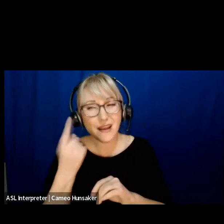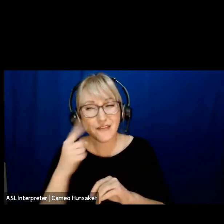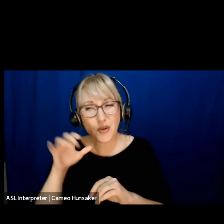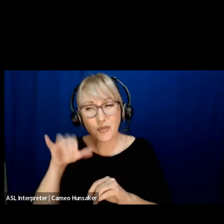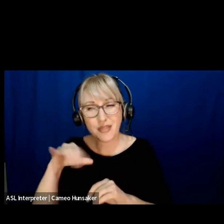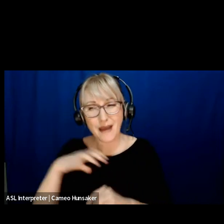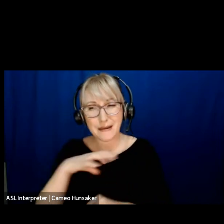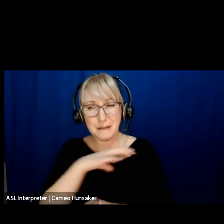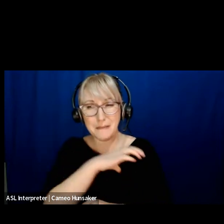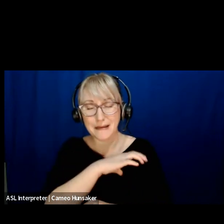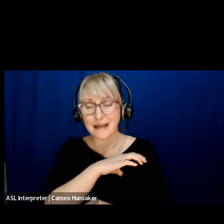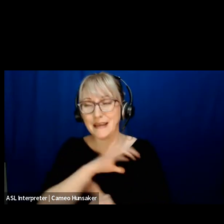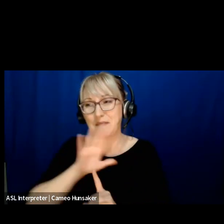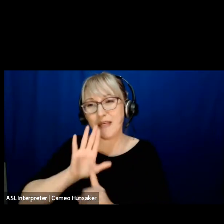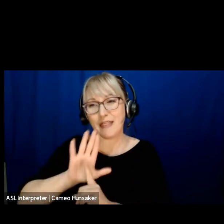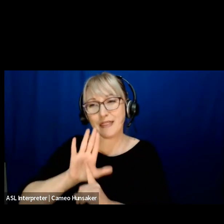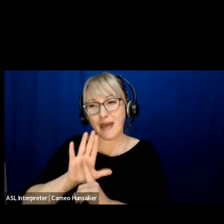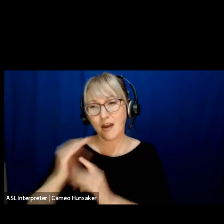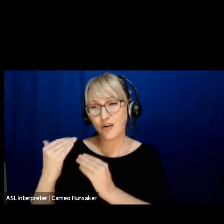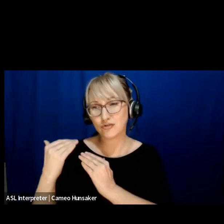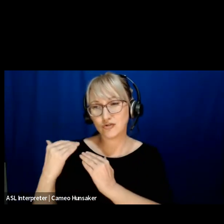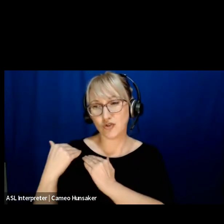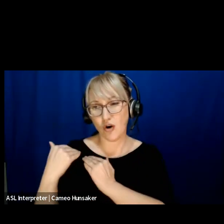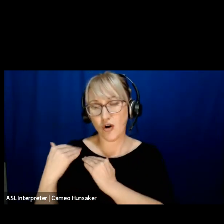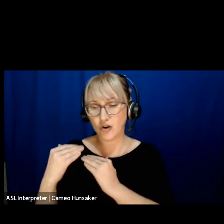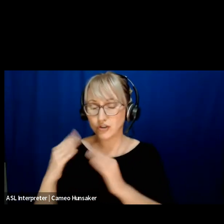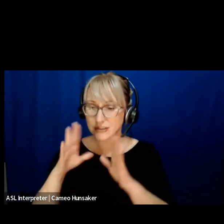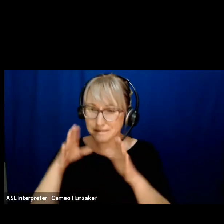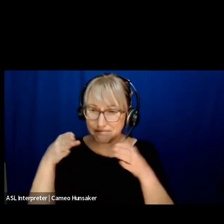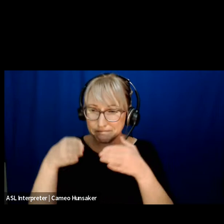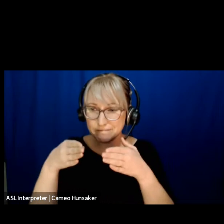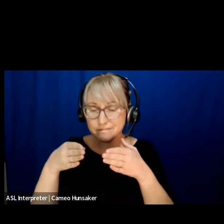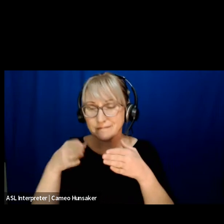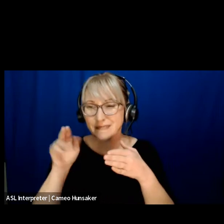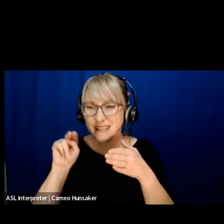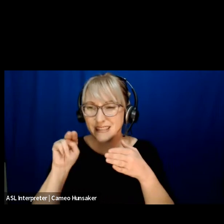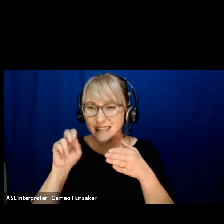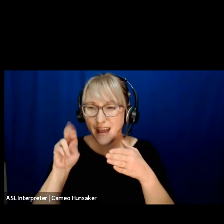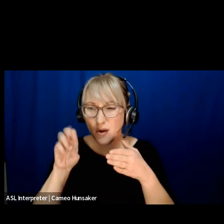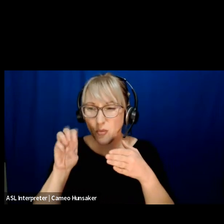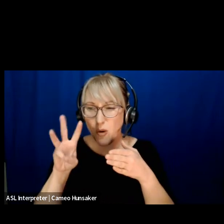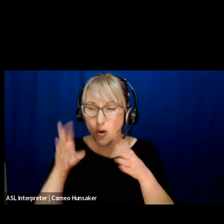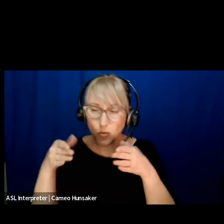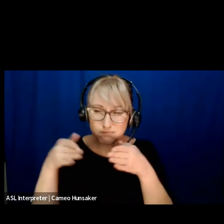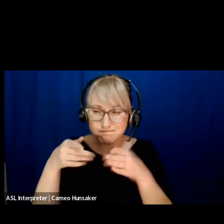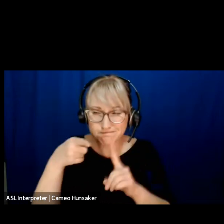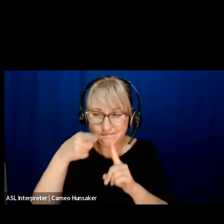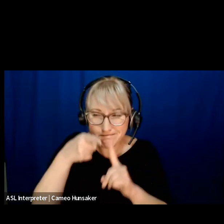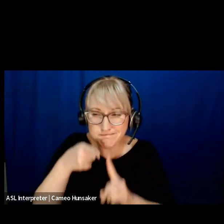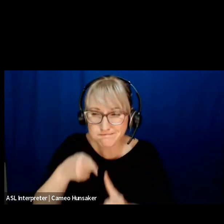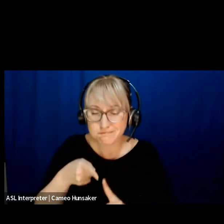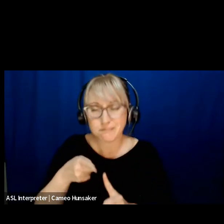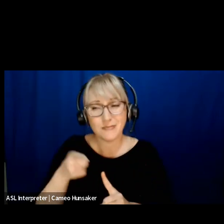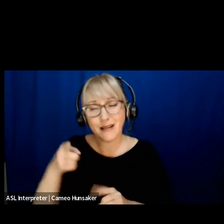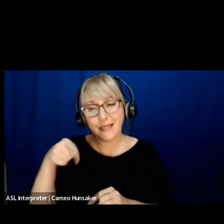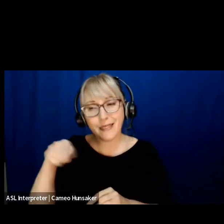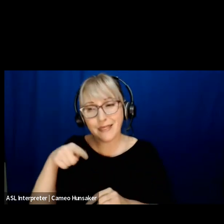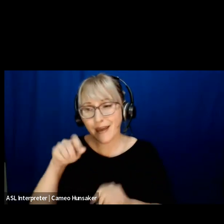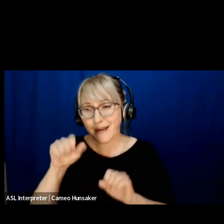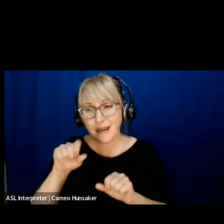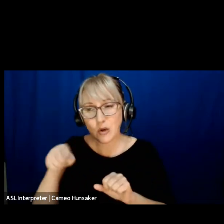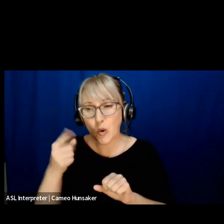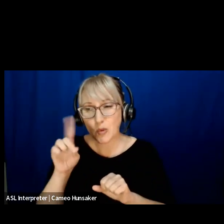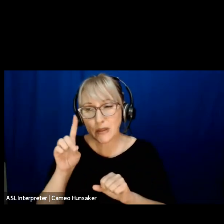is the charge is very narrow. And they can only do so much, but we were